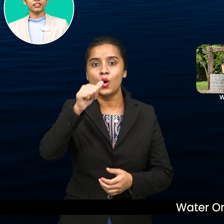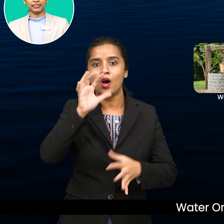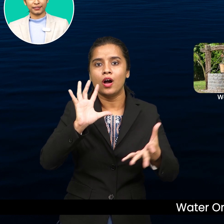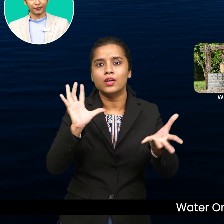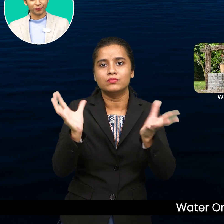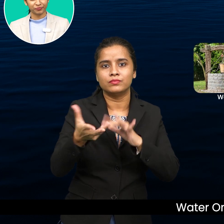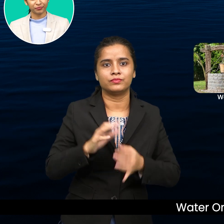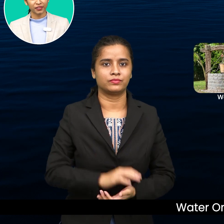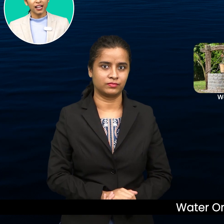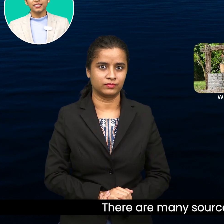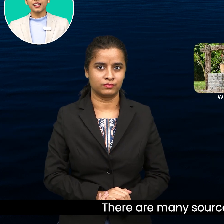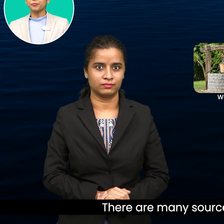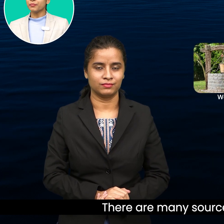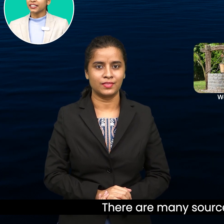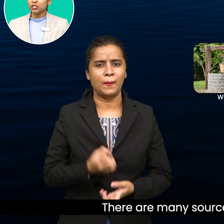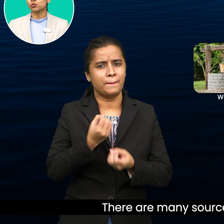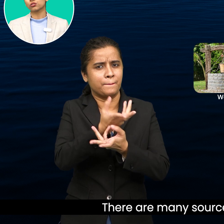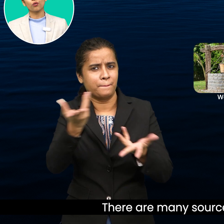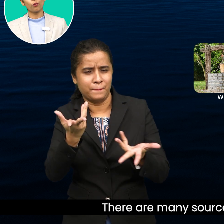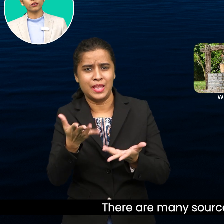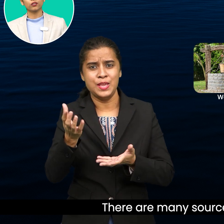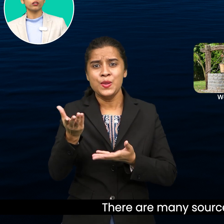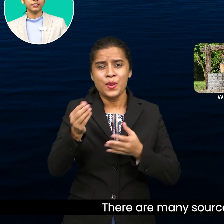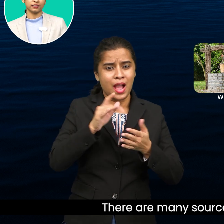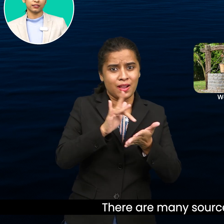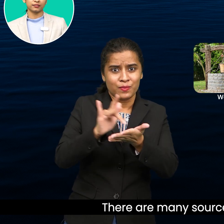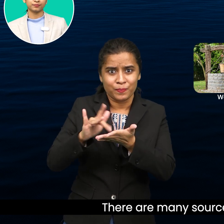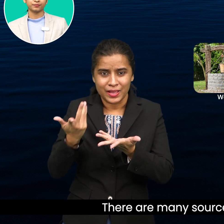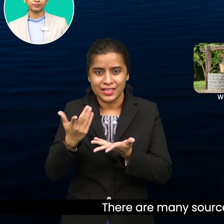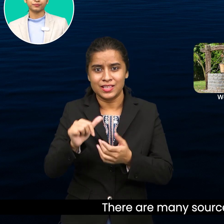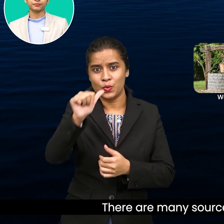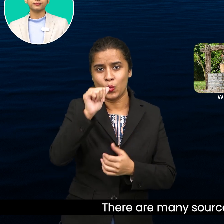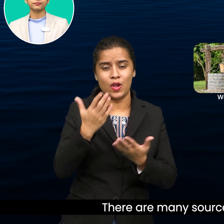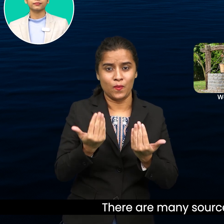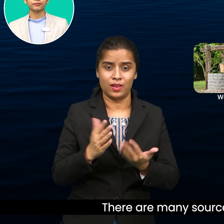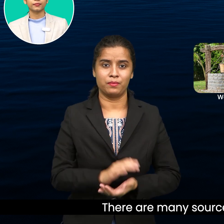Water on Earth. There are many sources of water on Earth.